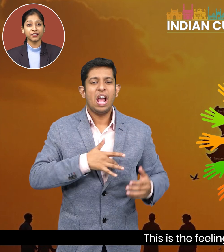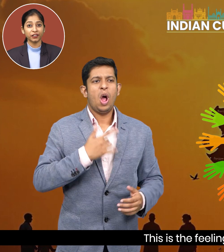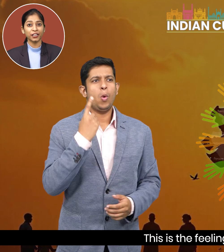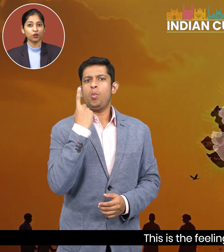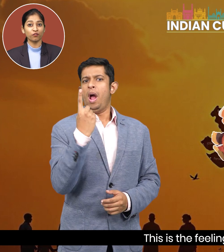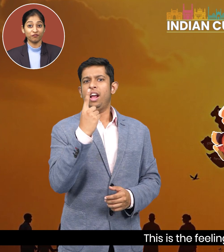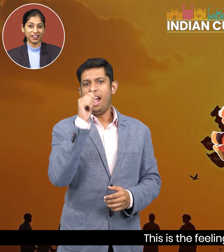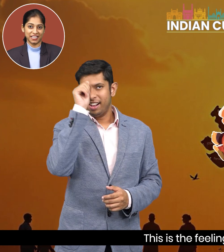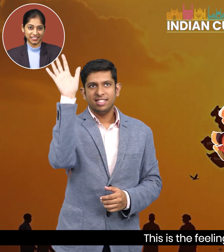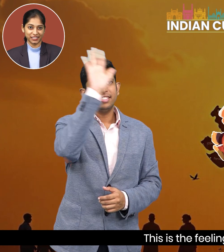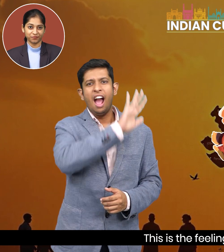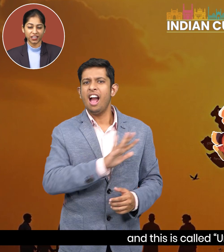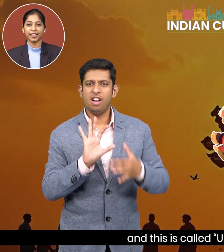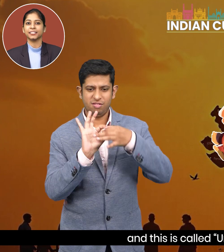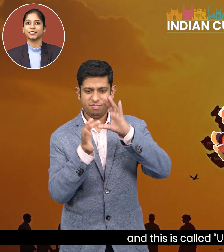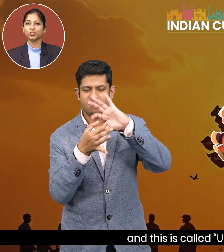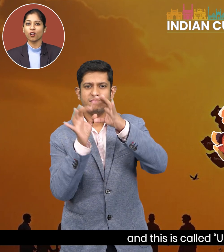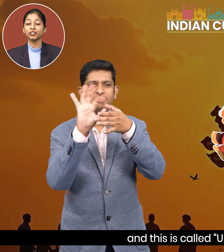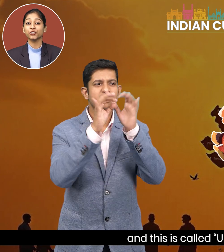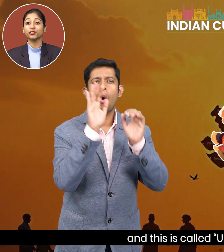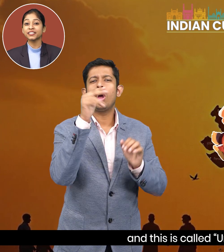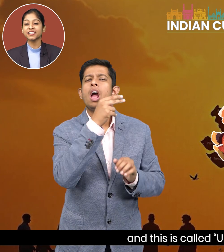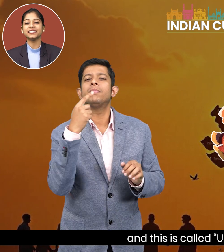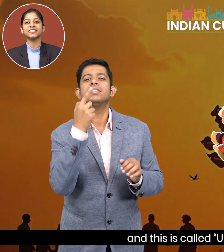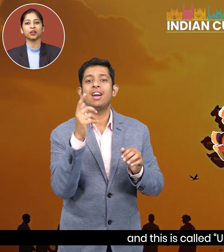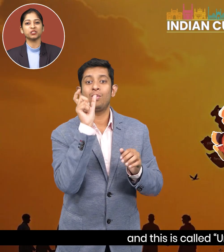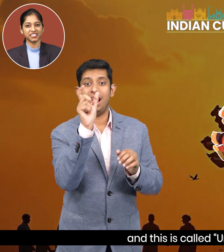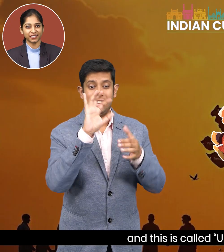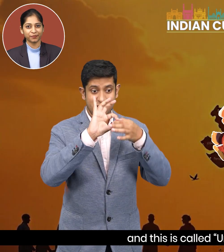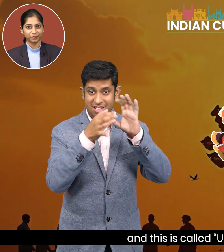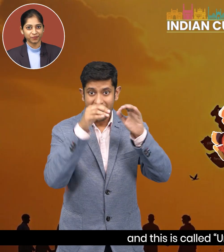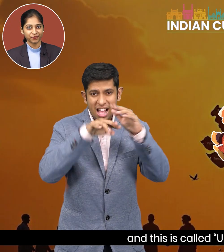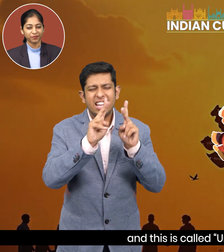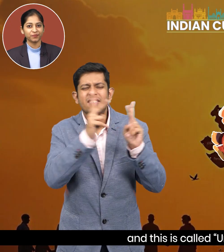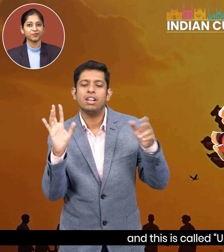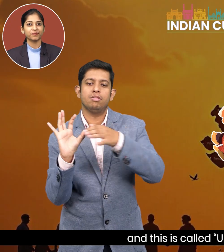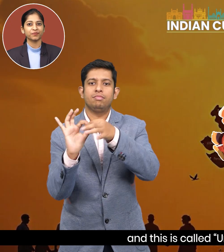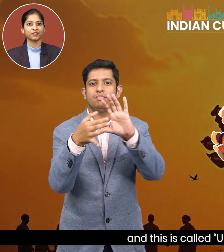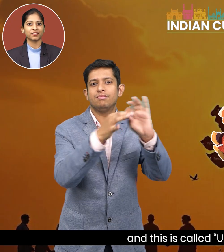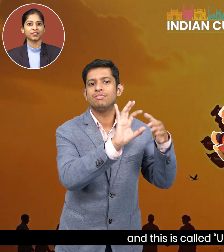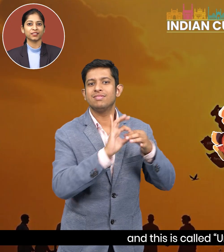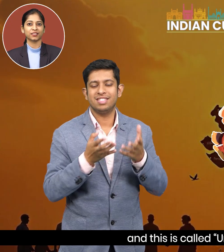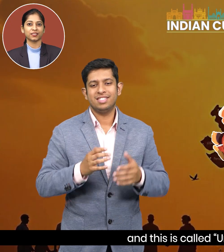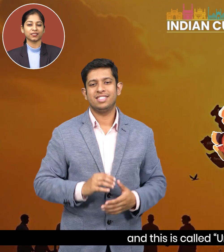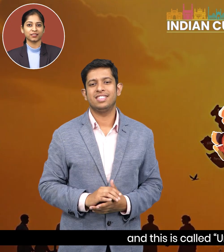This is the feeling of oneness, and this is called unity in diversity.